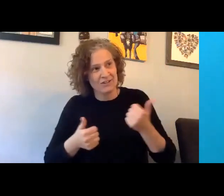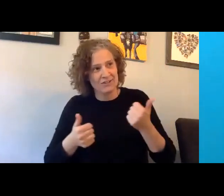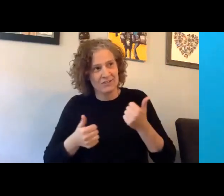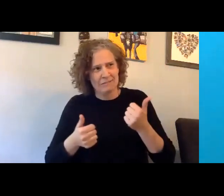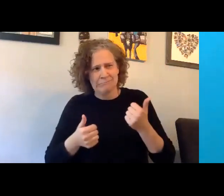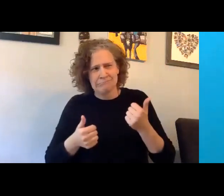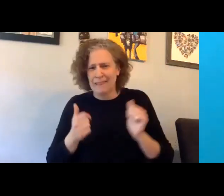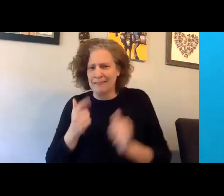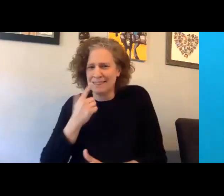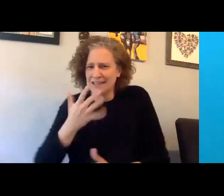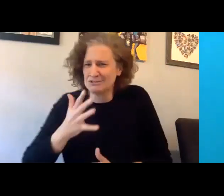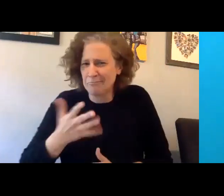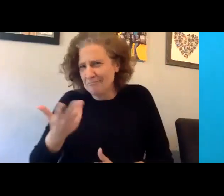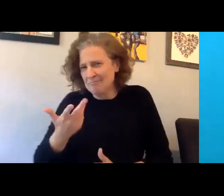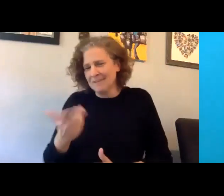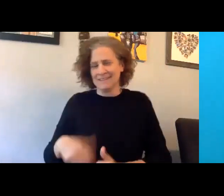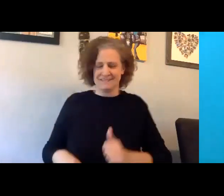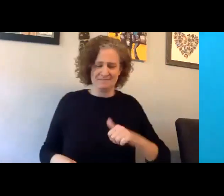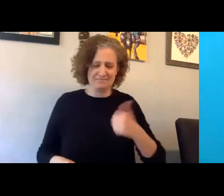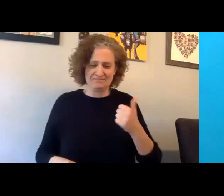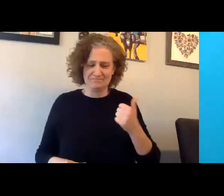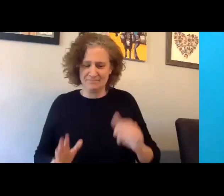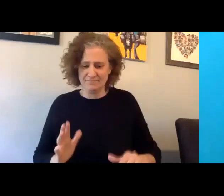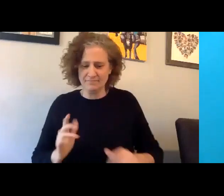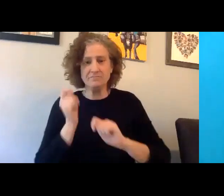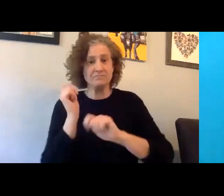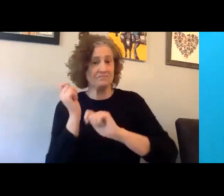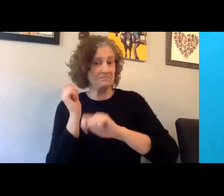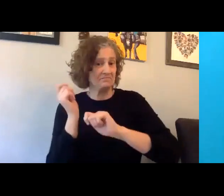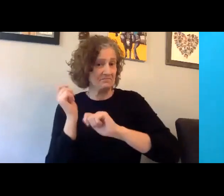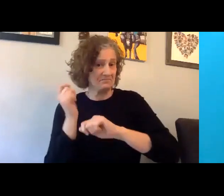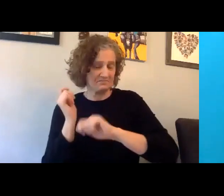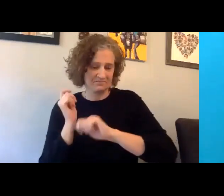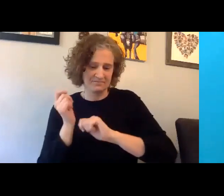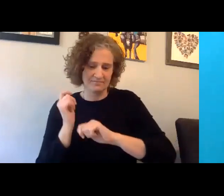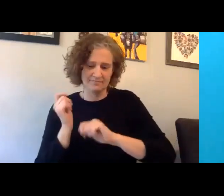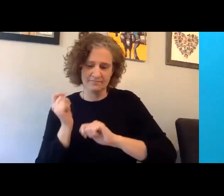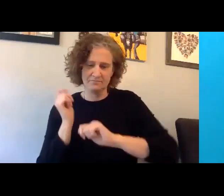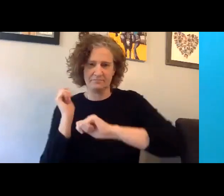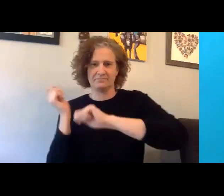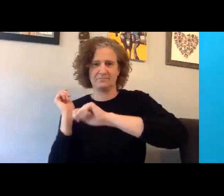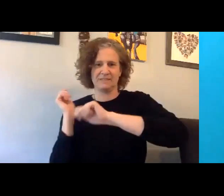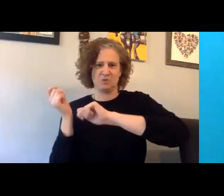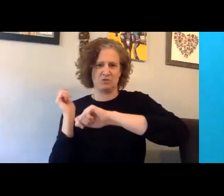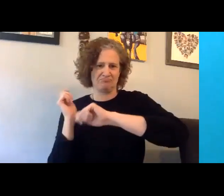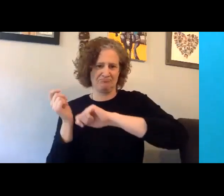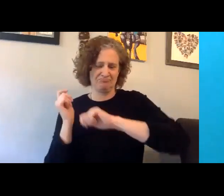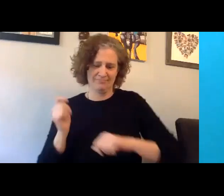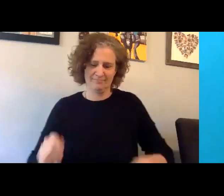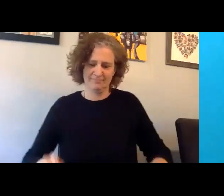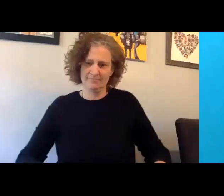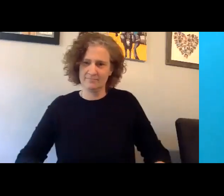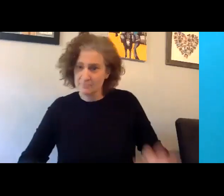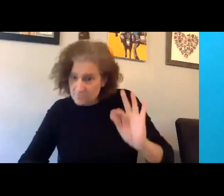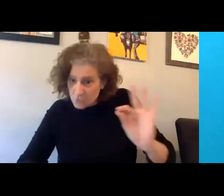trampoline, we play dodgeball. Let's see what else. I think that's about all we do in there. We play baseball,